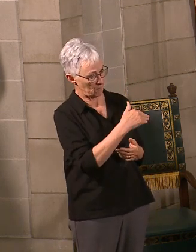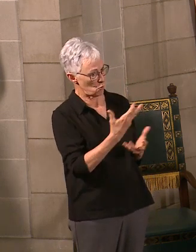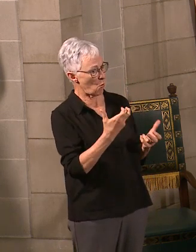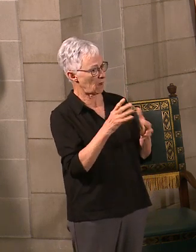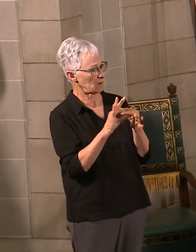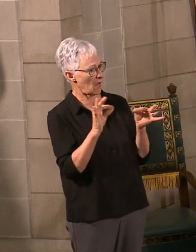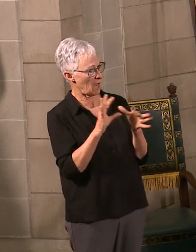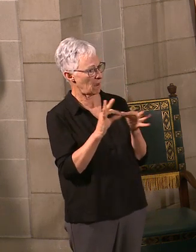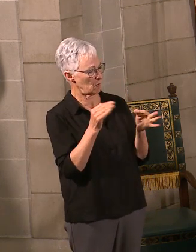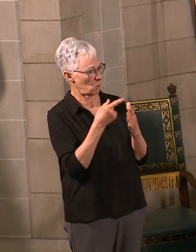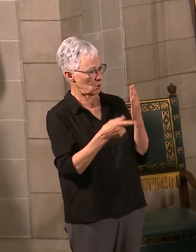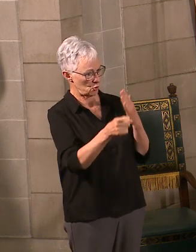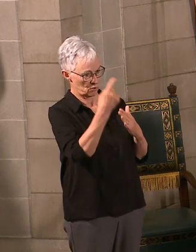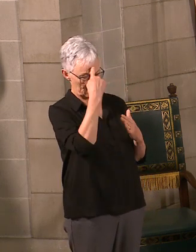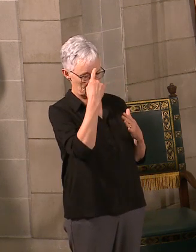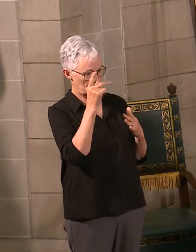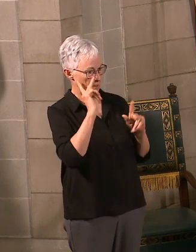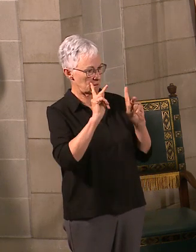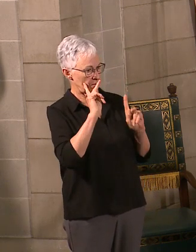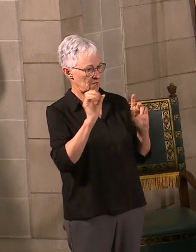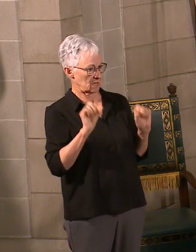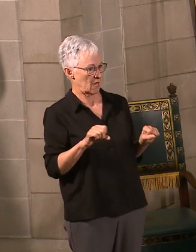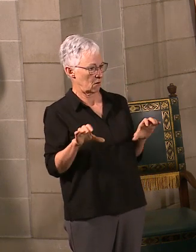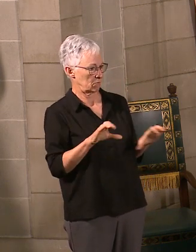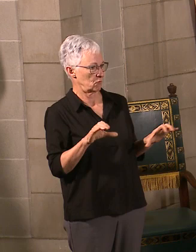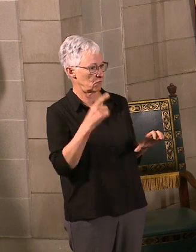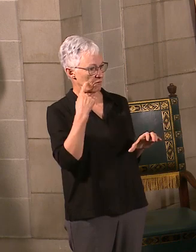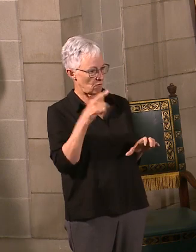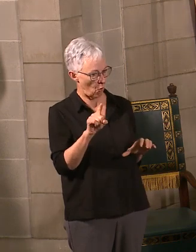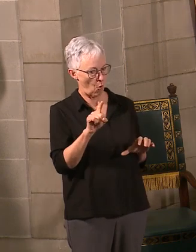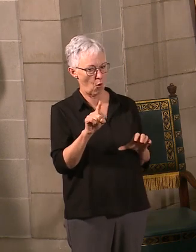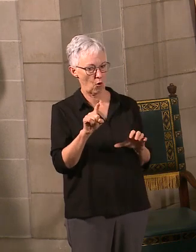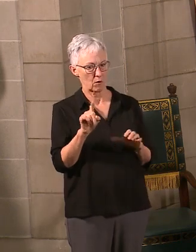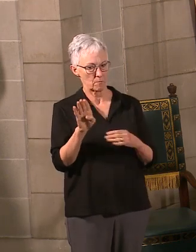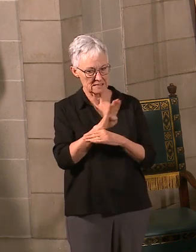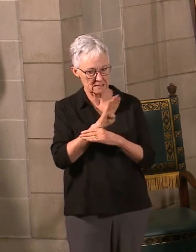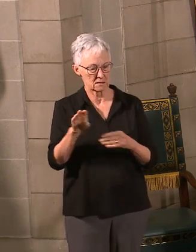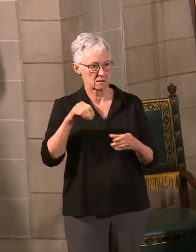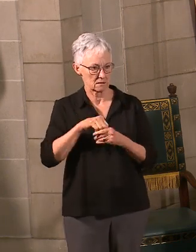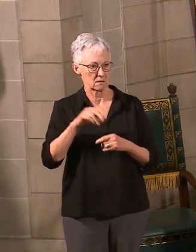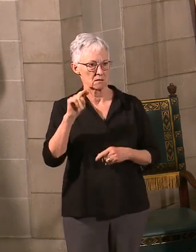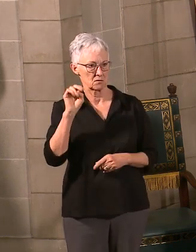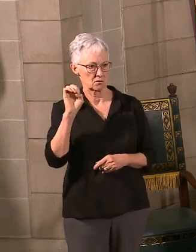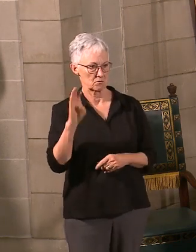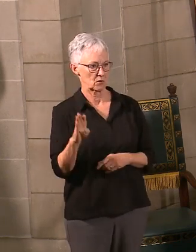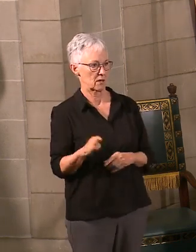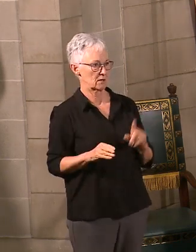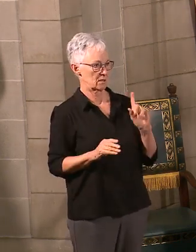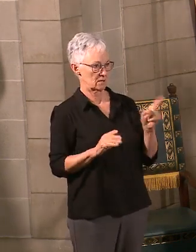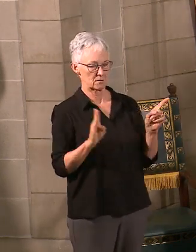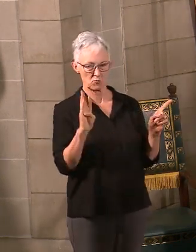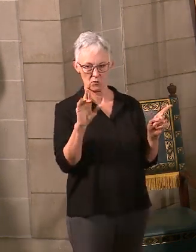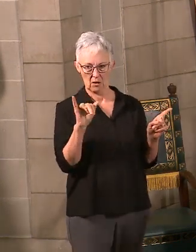about what you think people could do for Nebraska businesses, that'd be great. So Brian Sloan, the president of the Nebraska State Chamber.